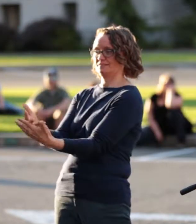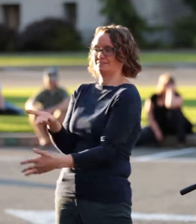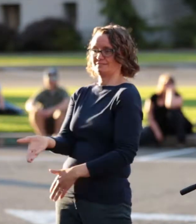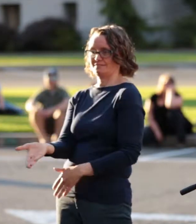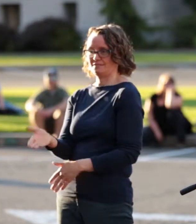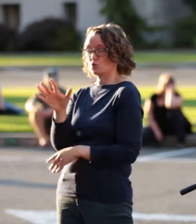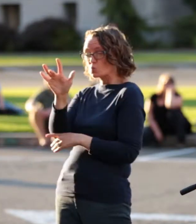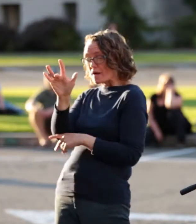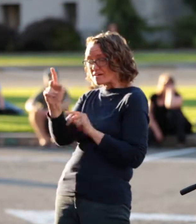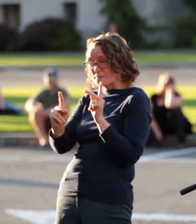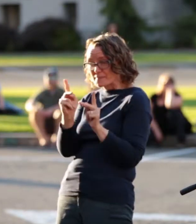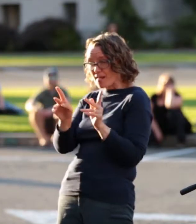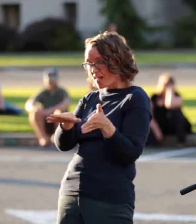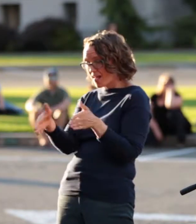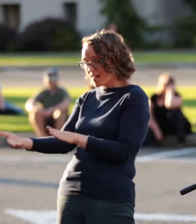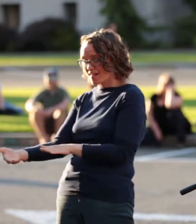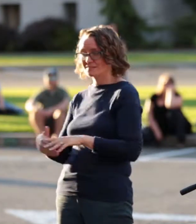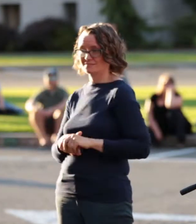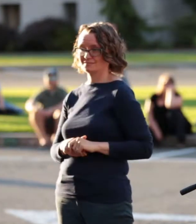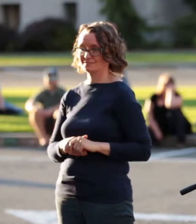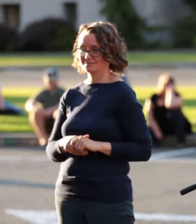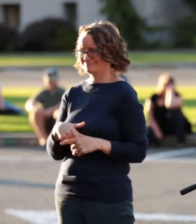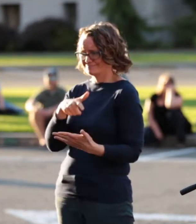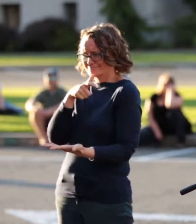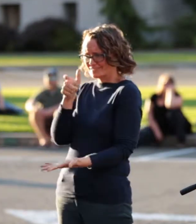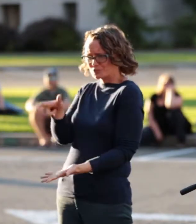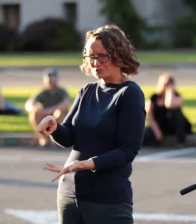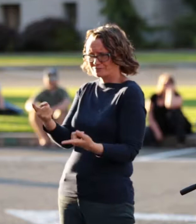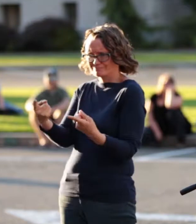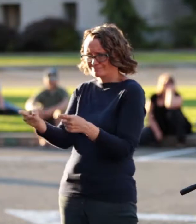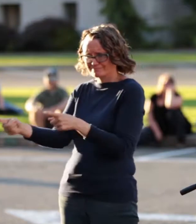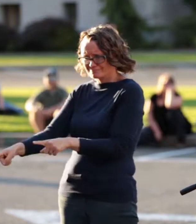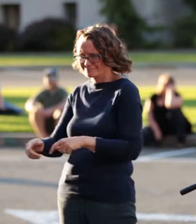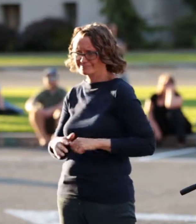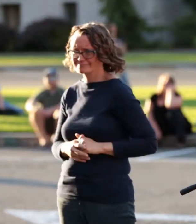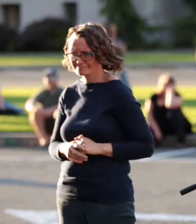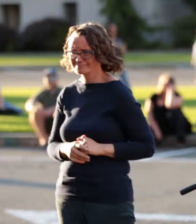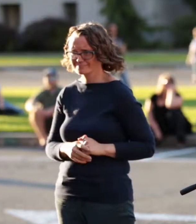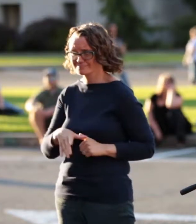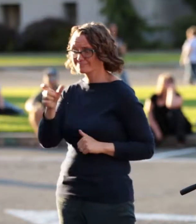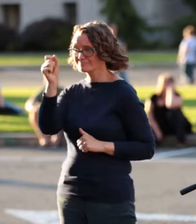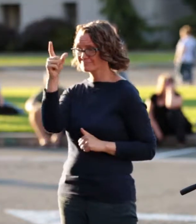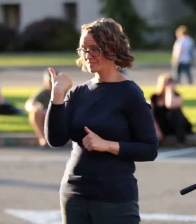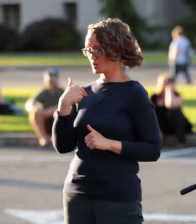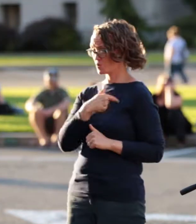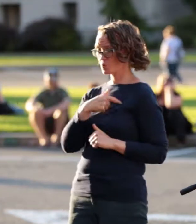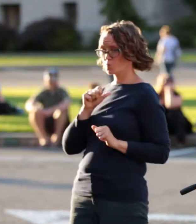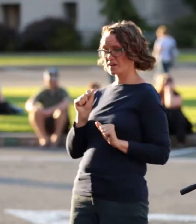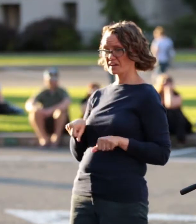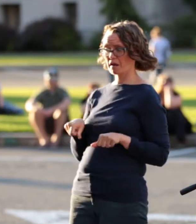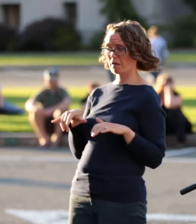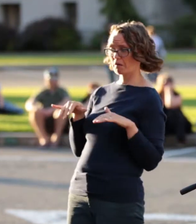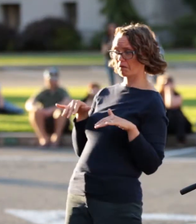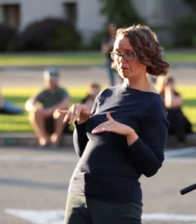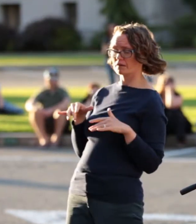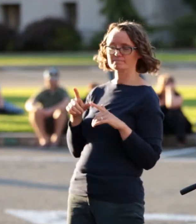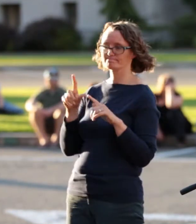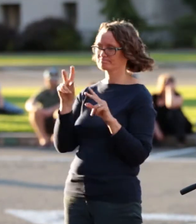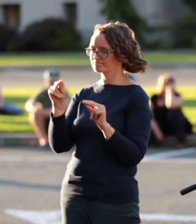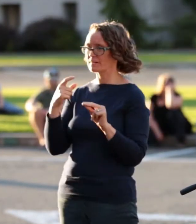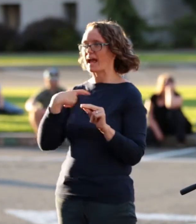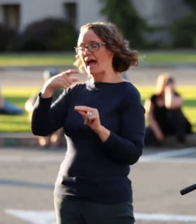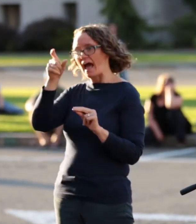unnecessary deaths, the blood of which is on all our hands until we demand and witness a successful end to this